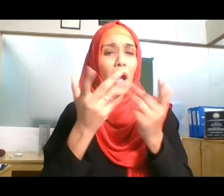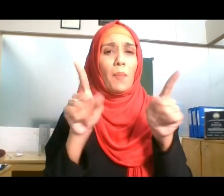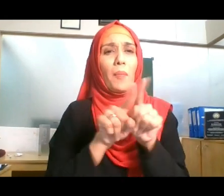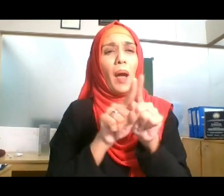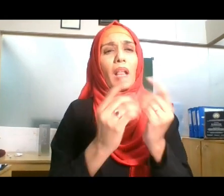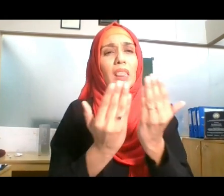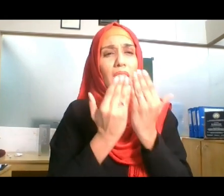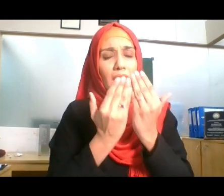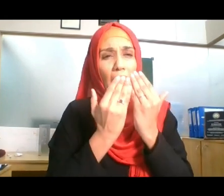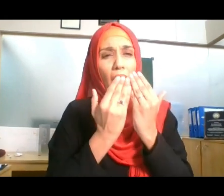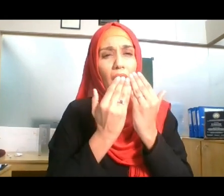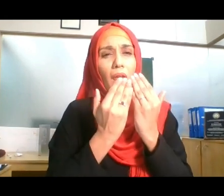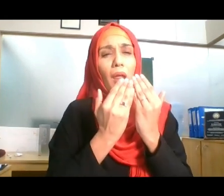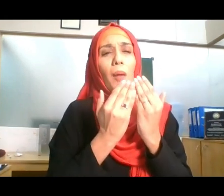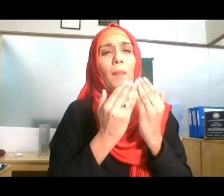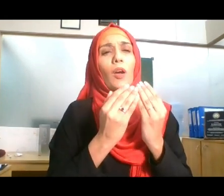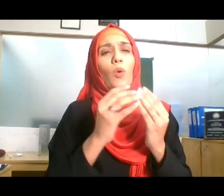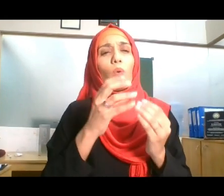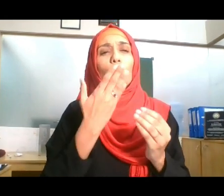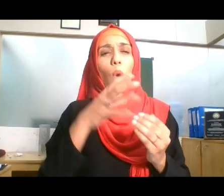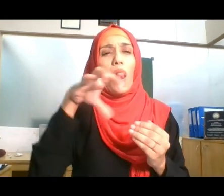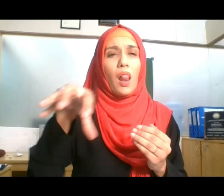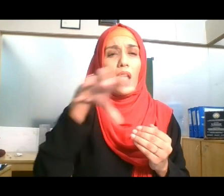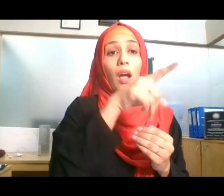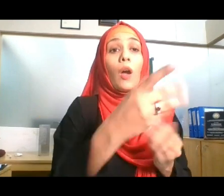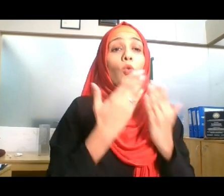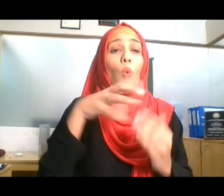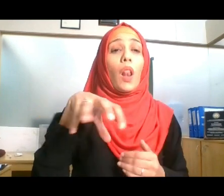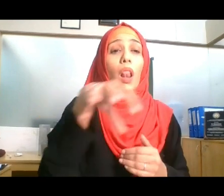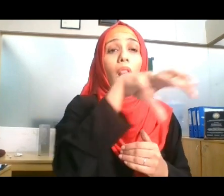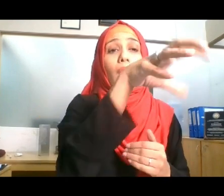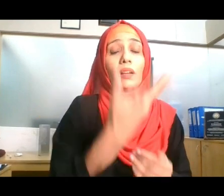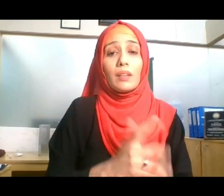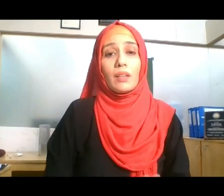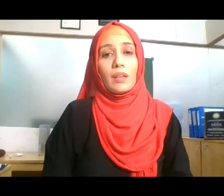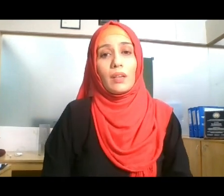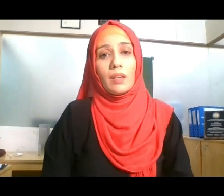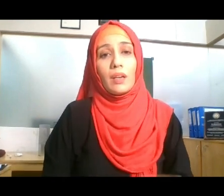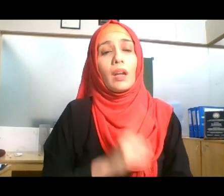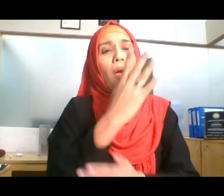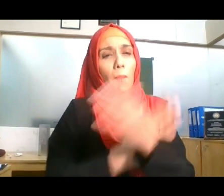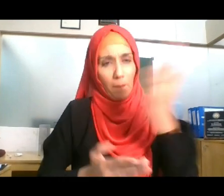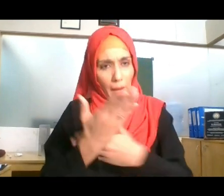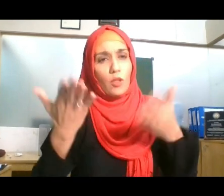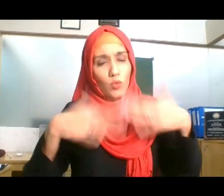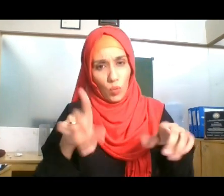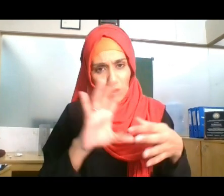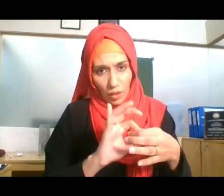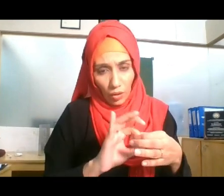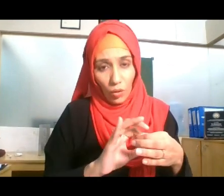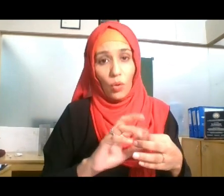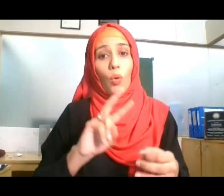education institution. And most of those institutions, this is children with disabilities, were in